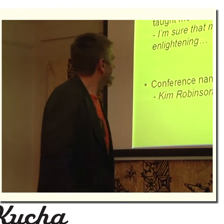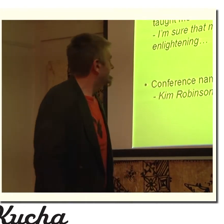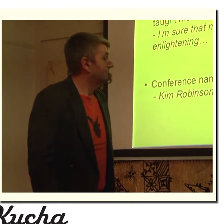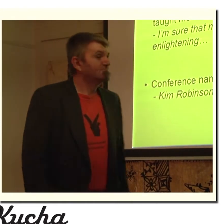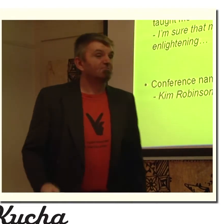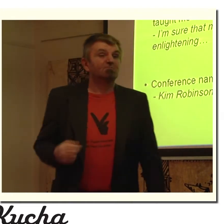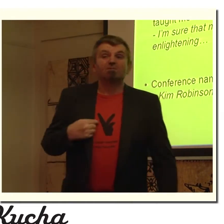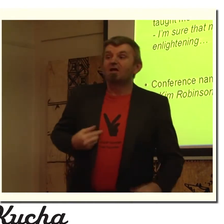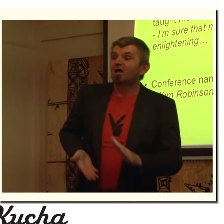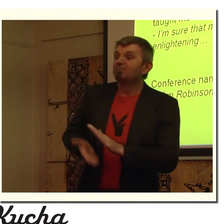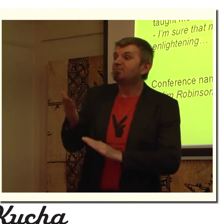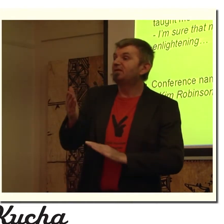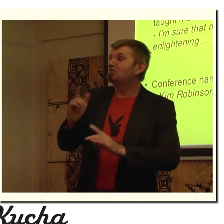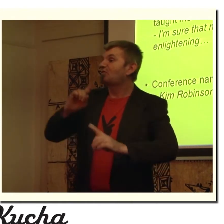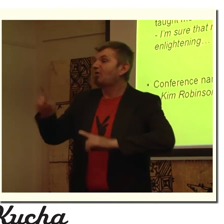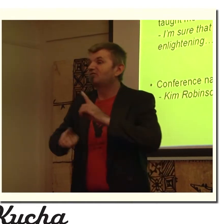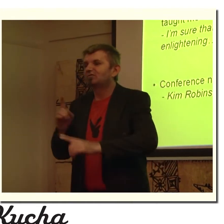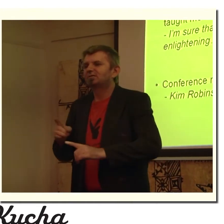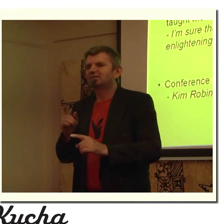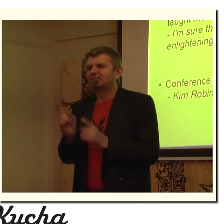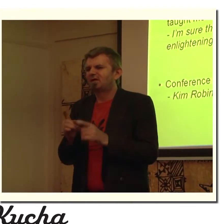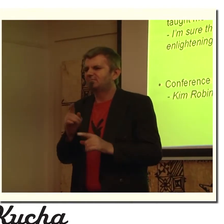dead people teach signs. Yeah, dead people teach signs. Yep.